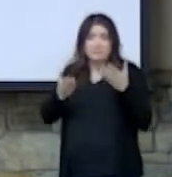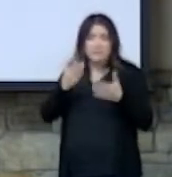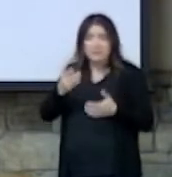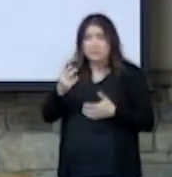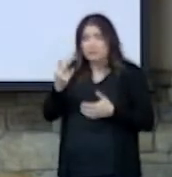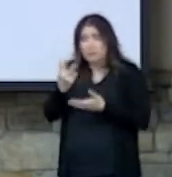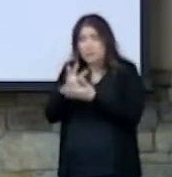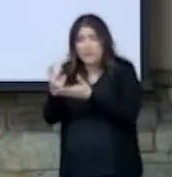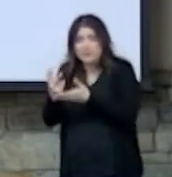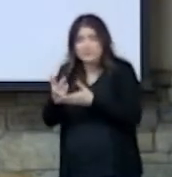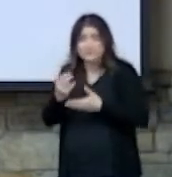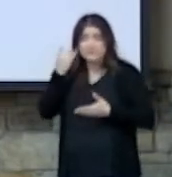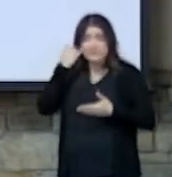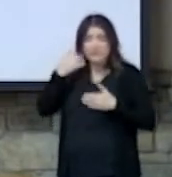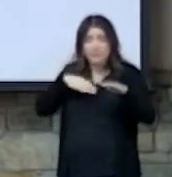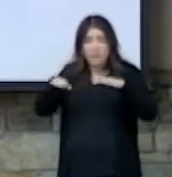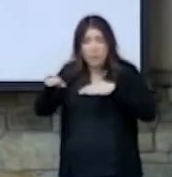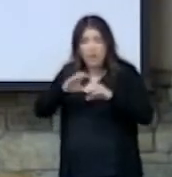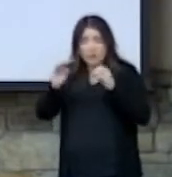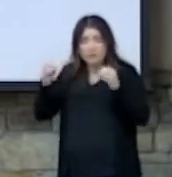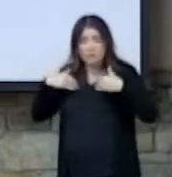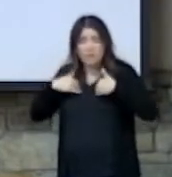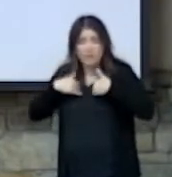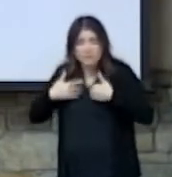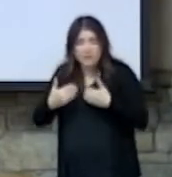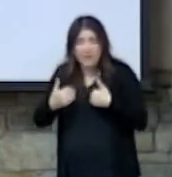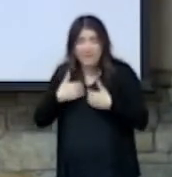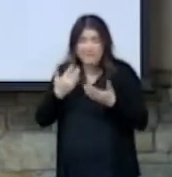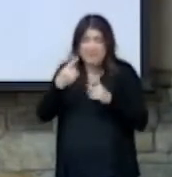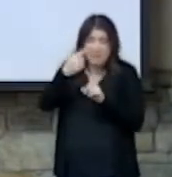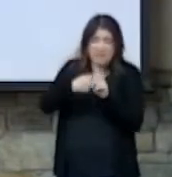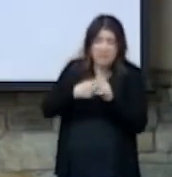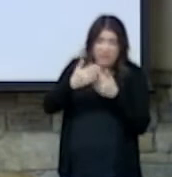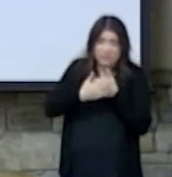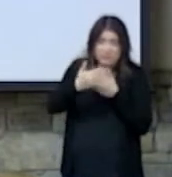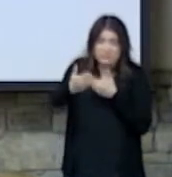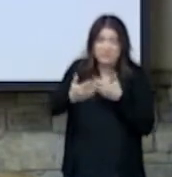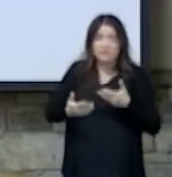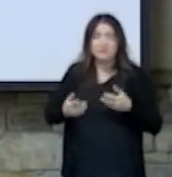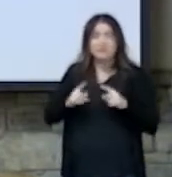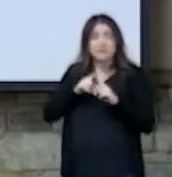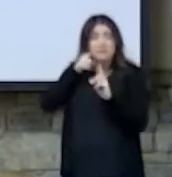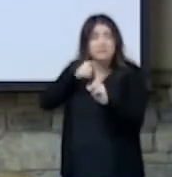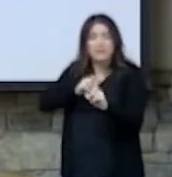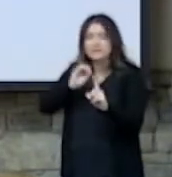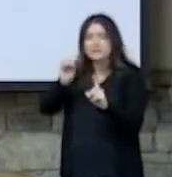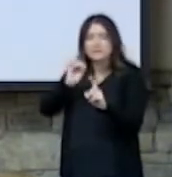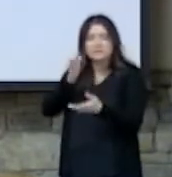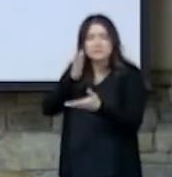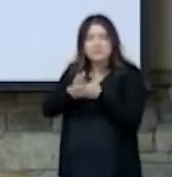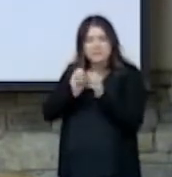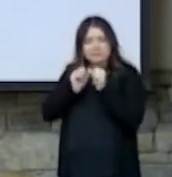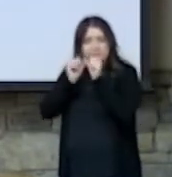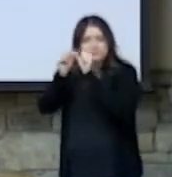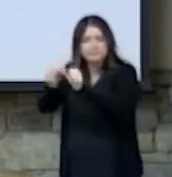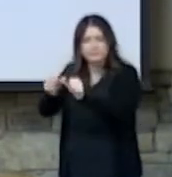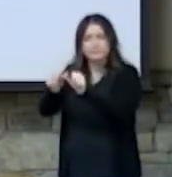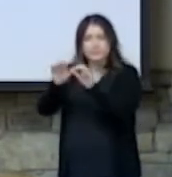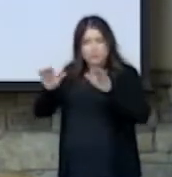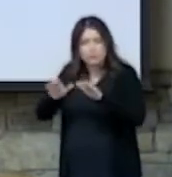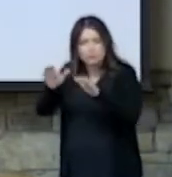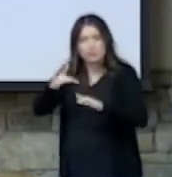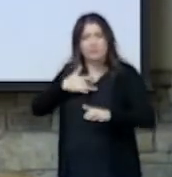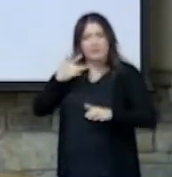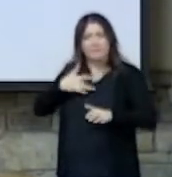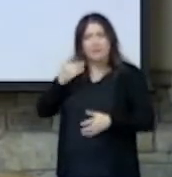foot, maybe a month or more. You see, nothing was going to stop them from doing what they needed to do, what